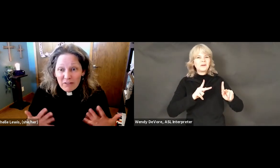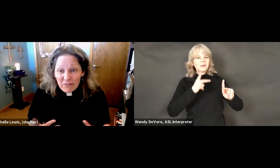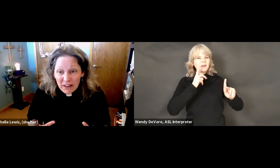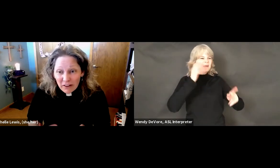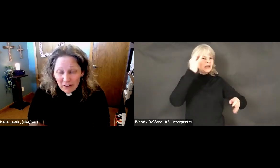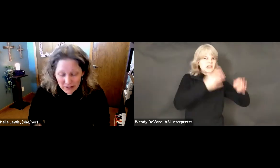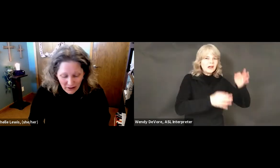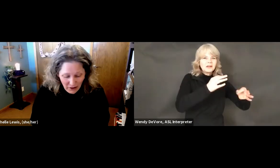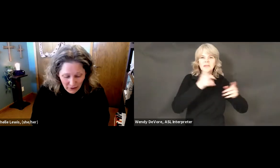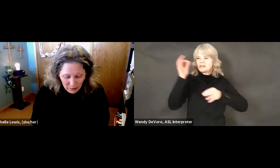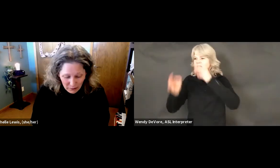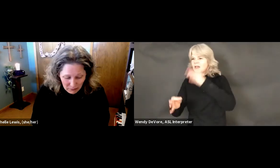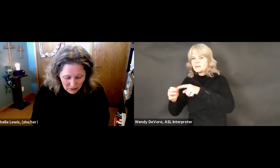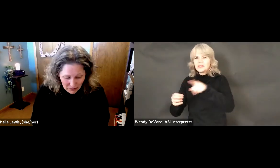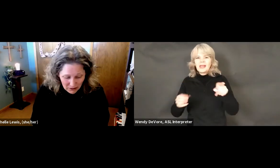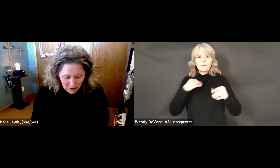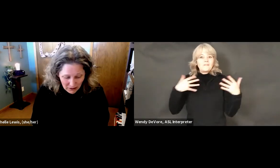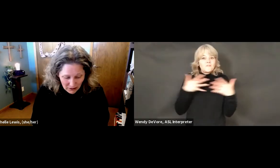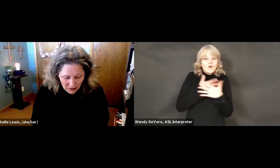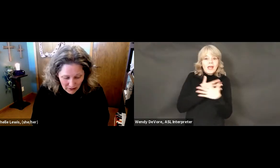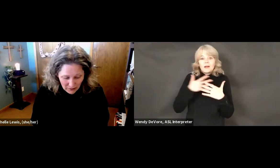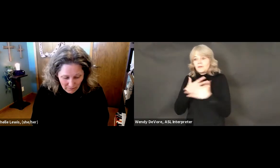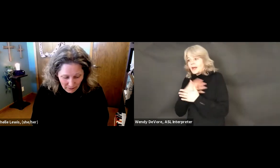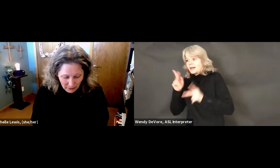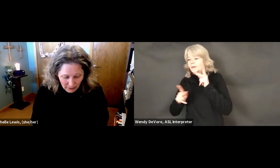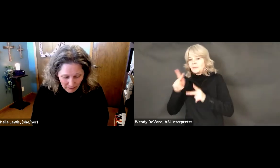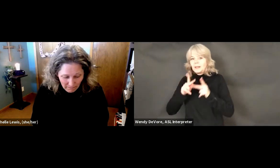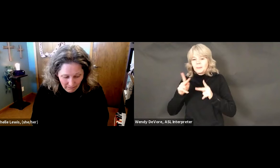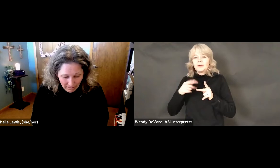our fears of other people.